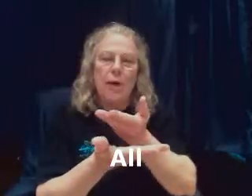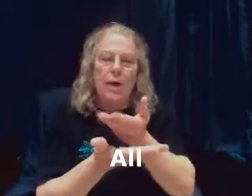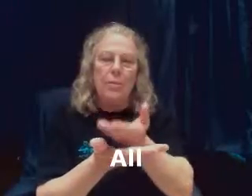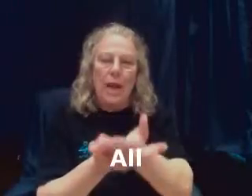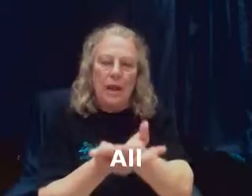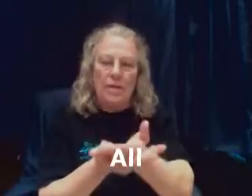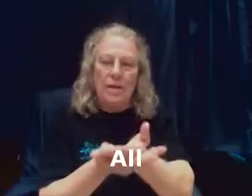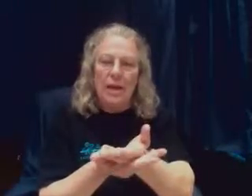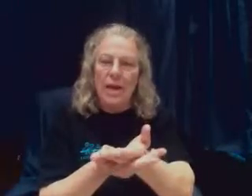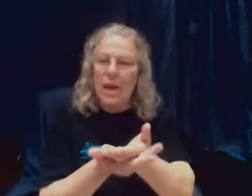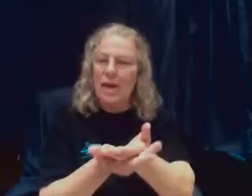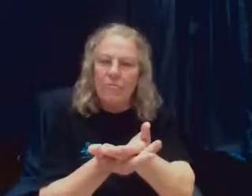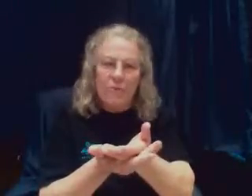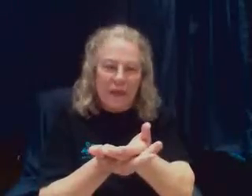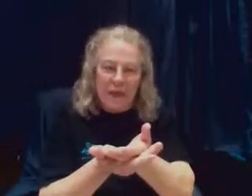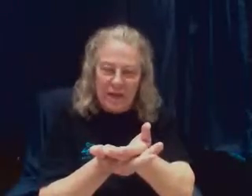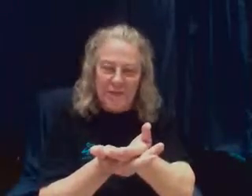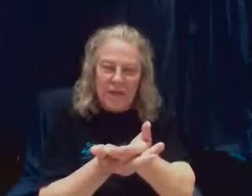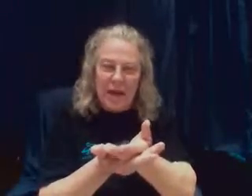palm and then lay everything inside of it.